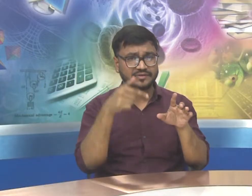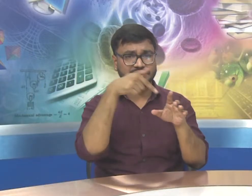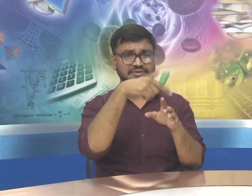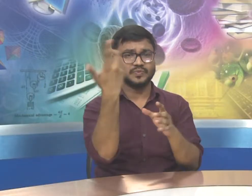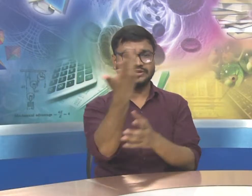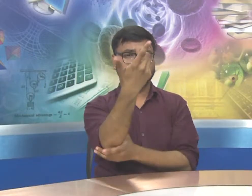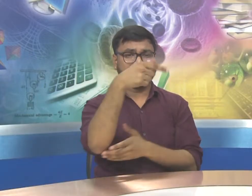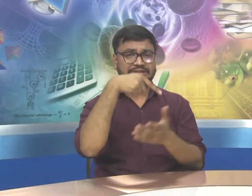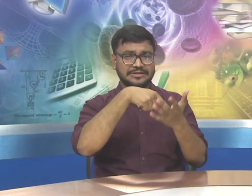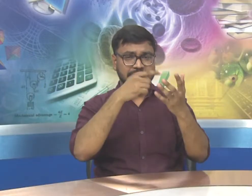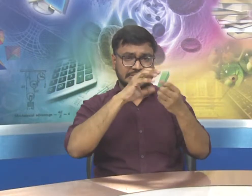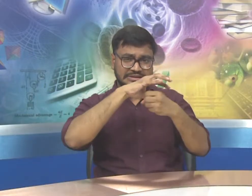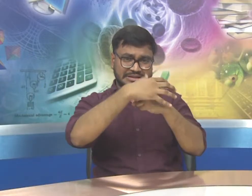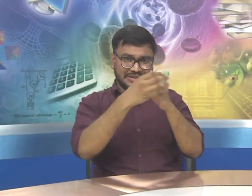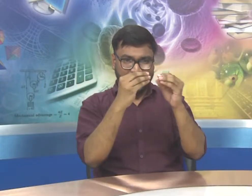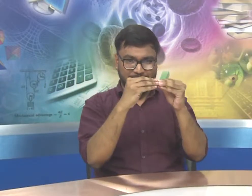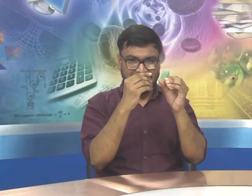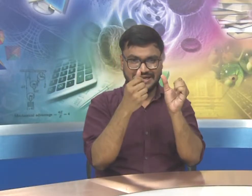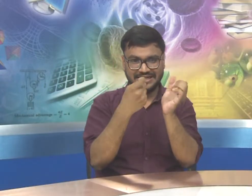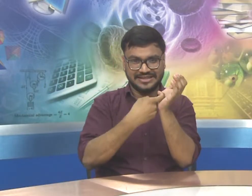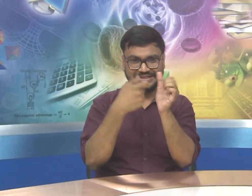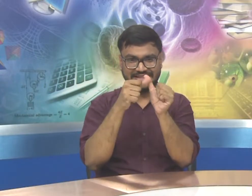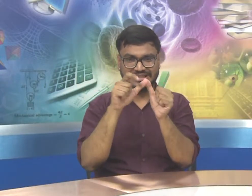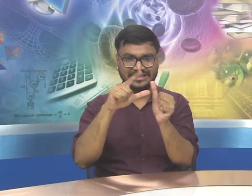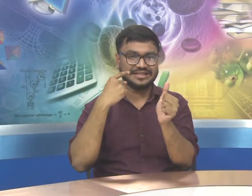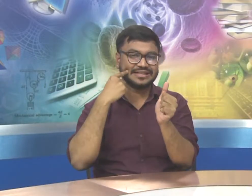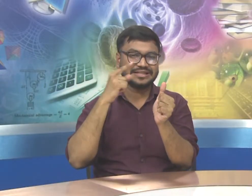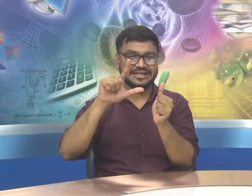It is similar to reading Braille,